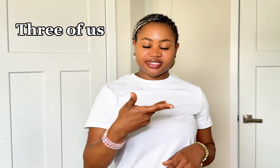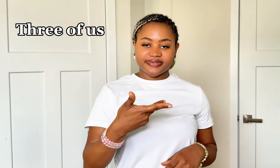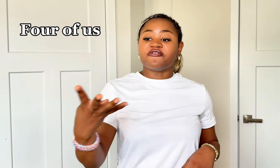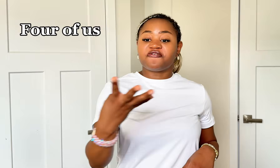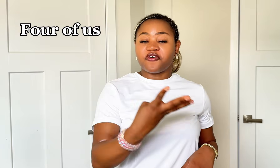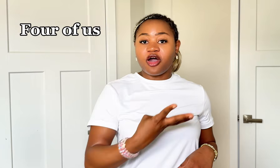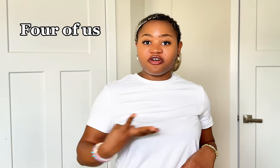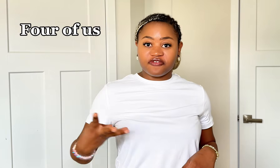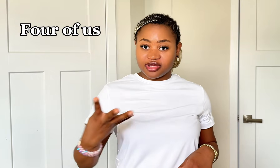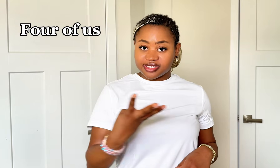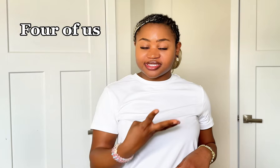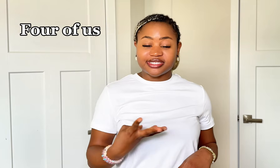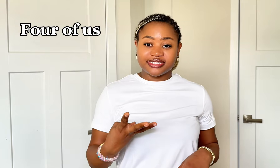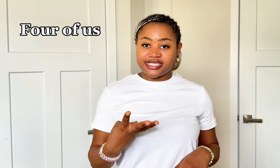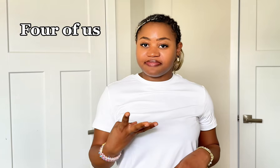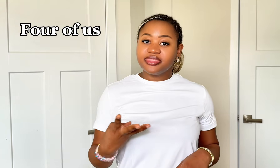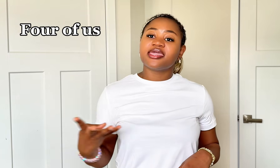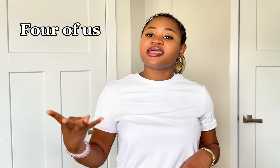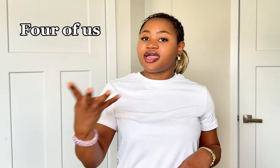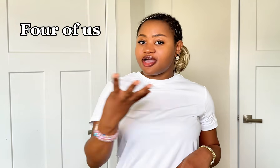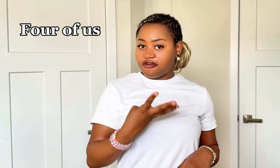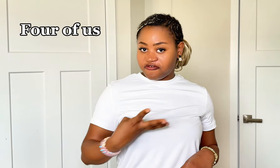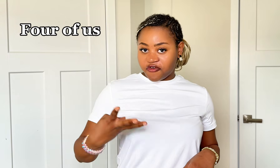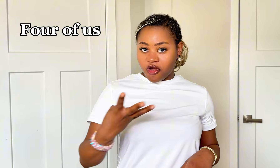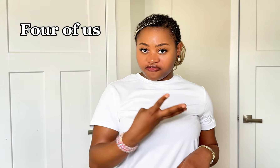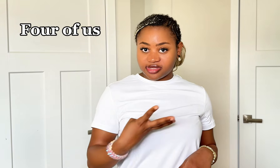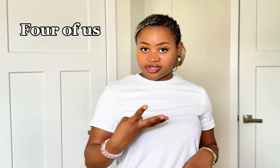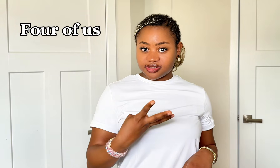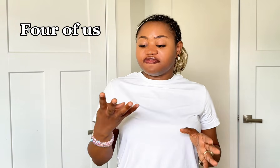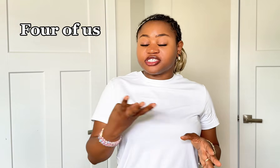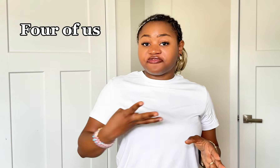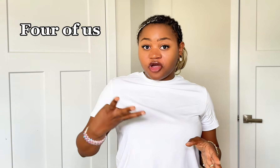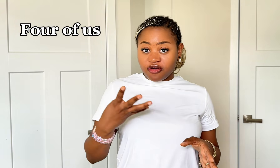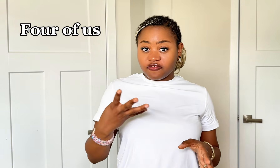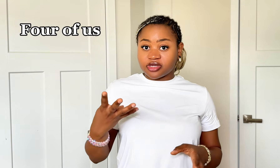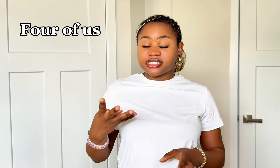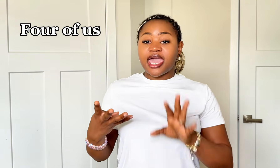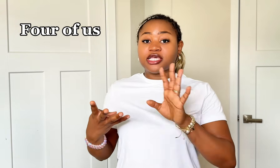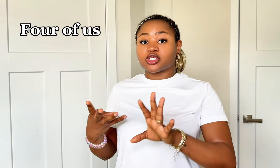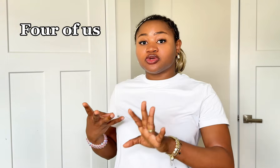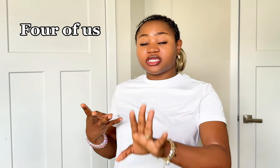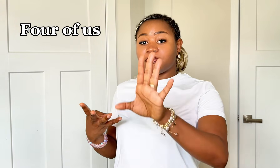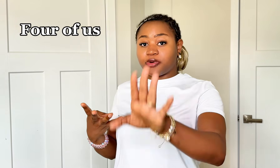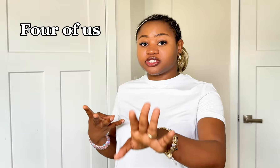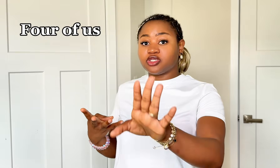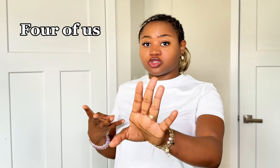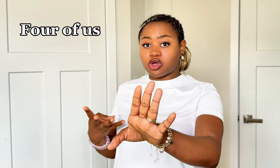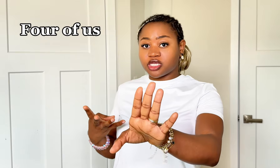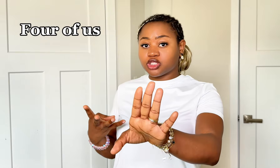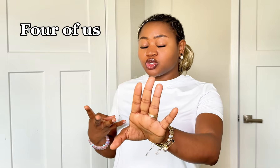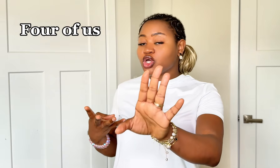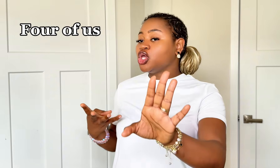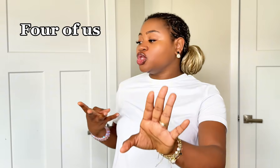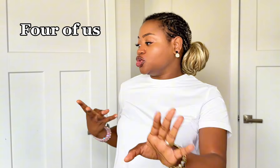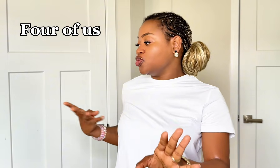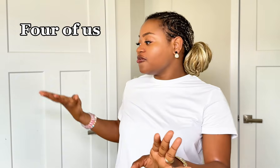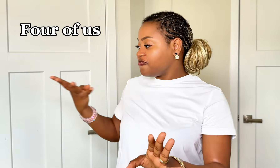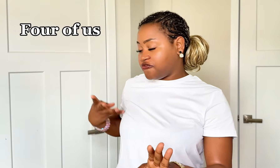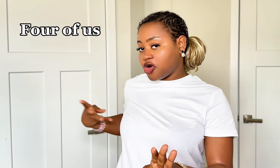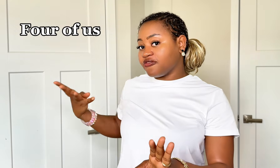So four of us is the same thing. Four of us. If it's four of us, excluding the person you're talking to, you do four of